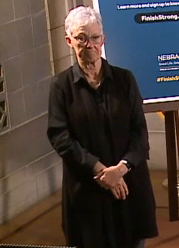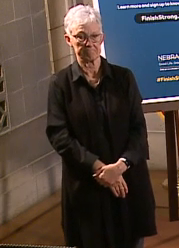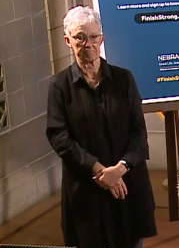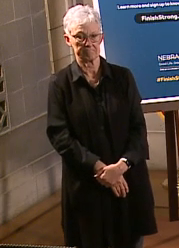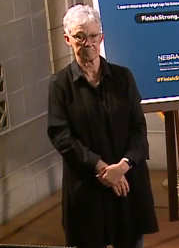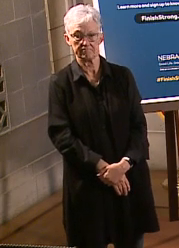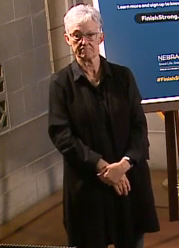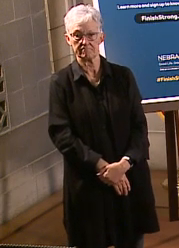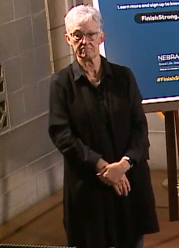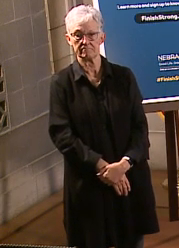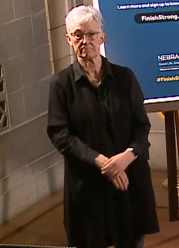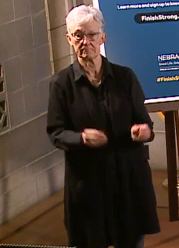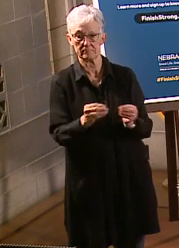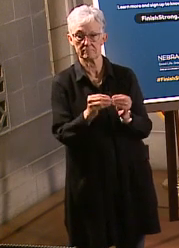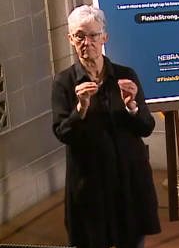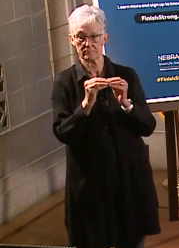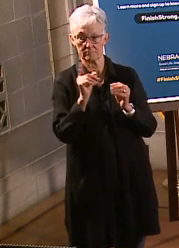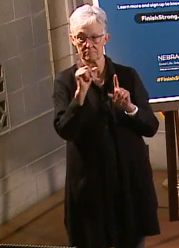All right, any other questions for Carmen?